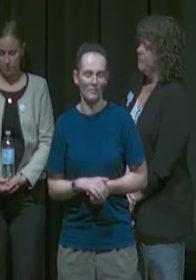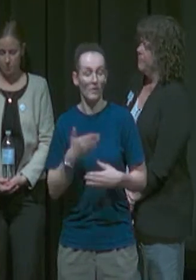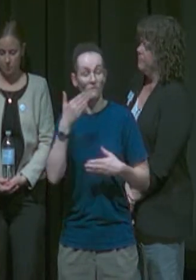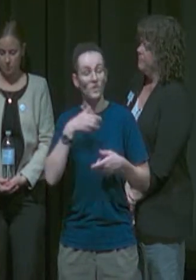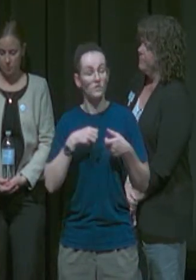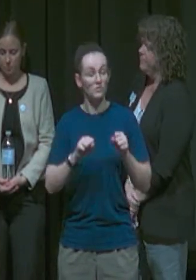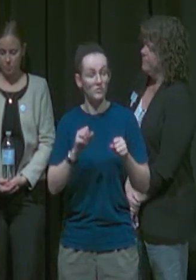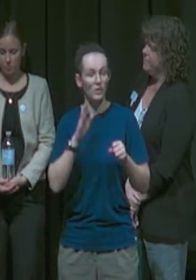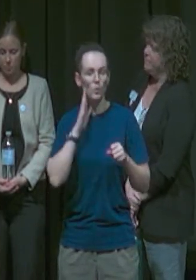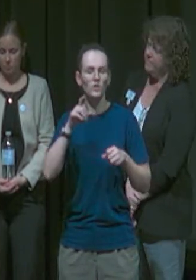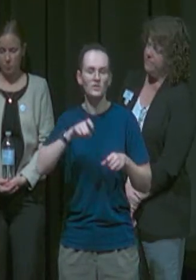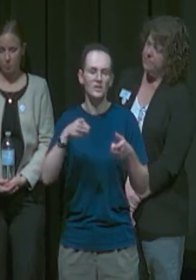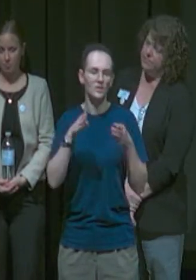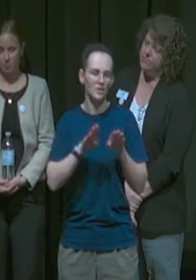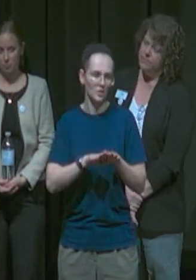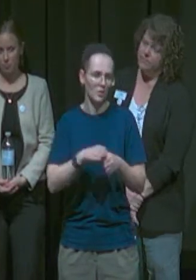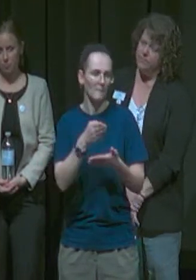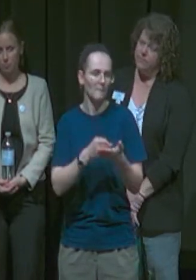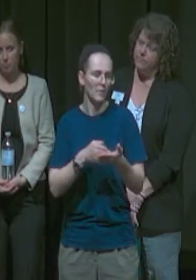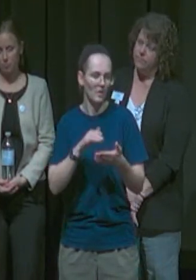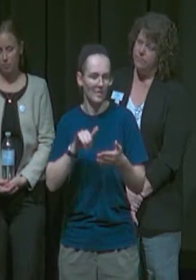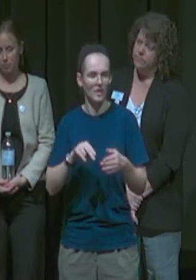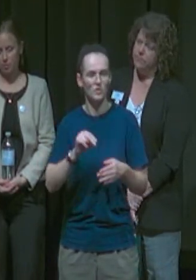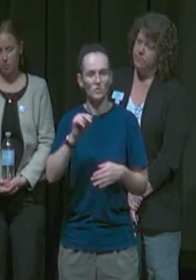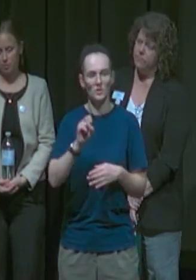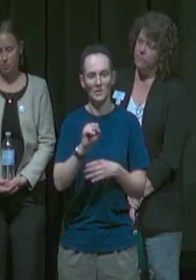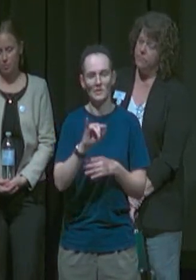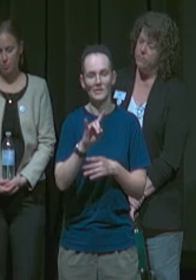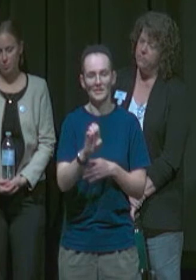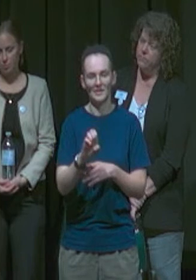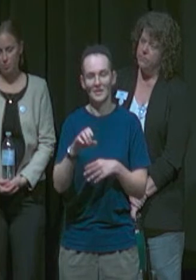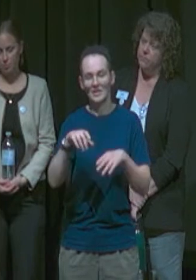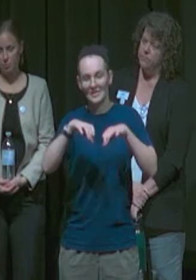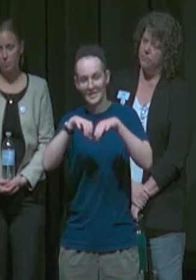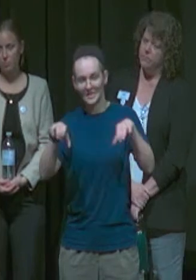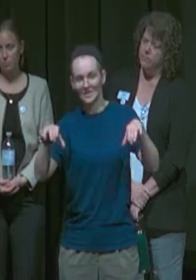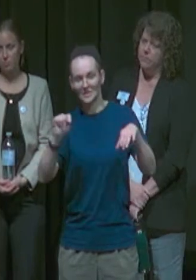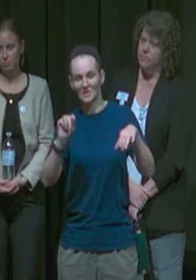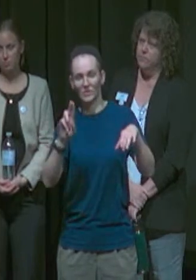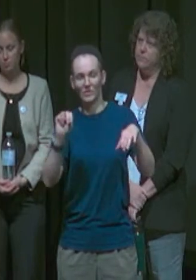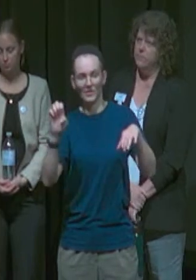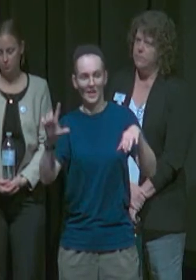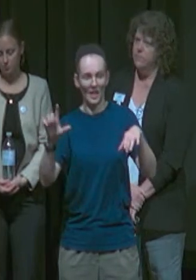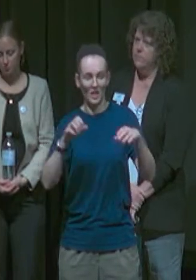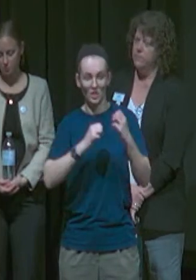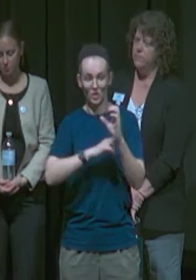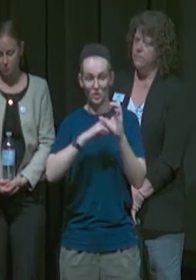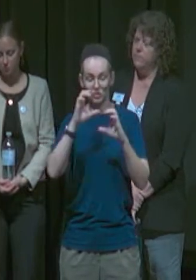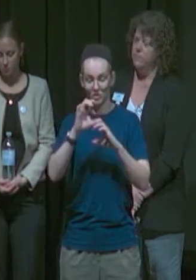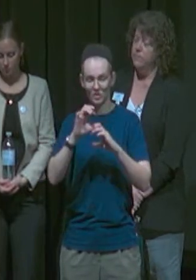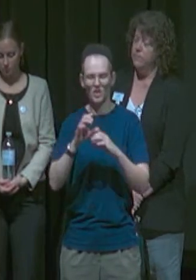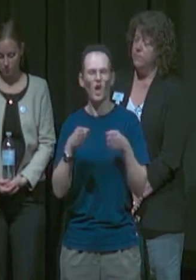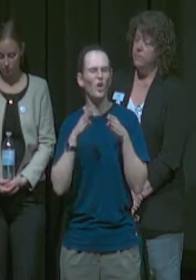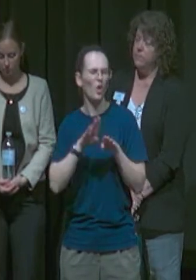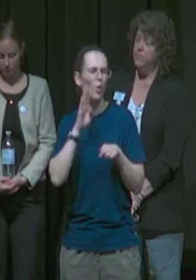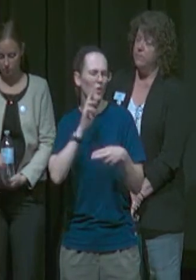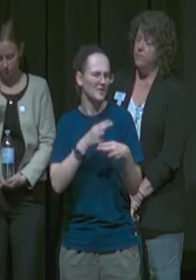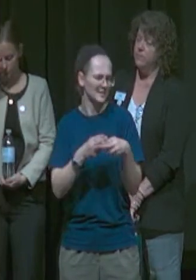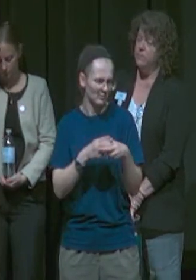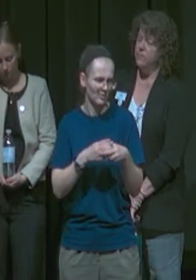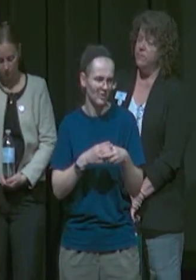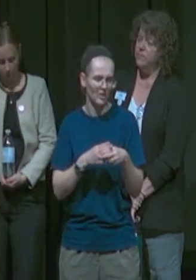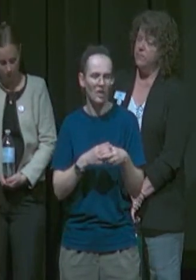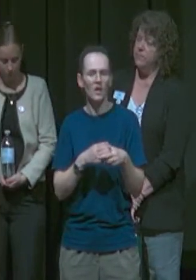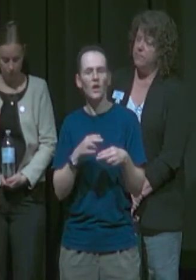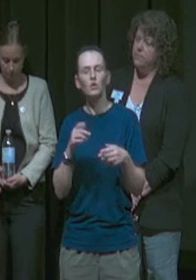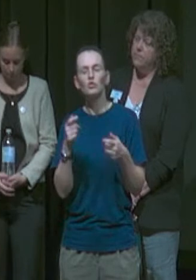Front Street will need to be closed for a portion of our north side interceptor tunnel construction. The closures would be temporary, and we're